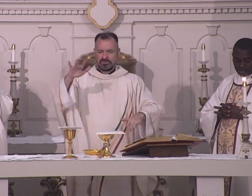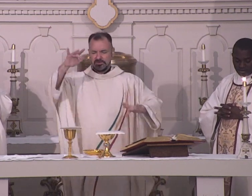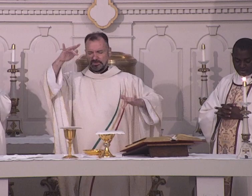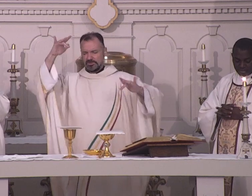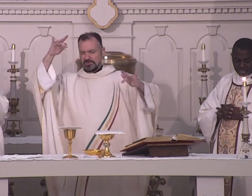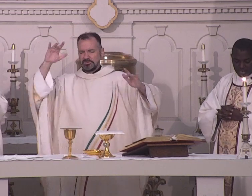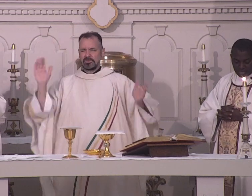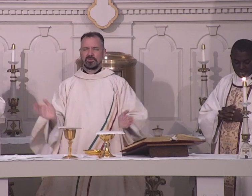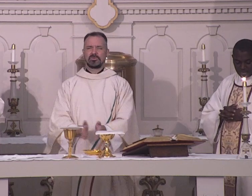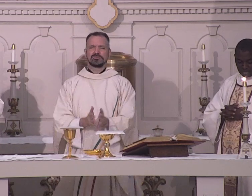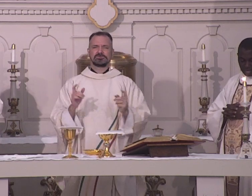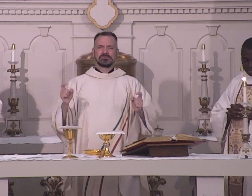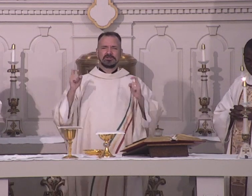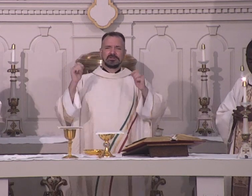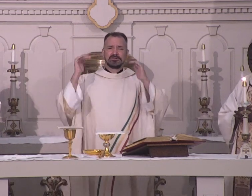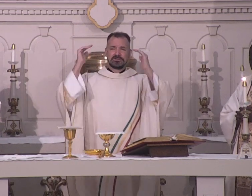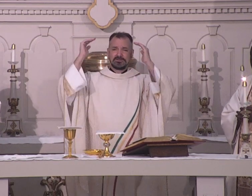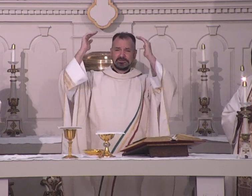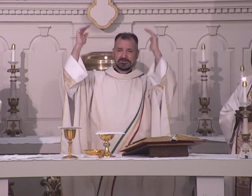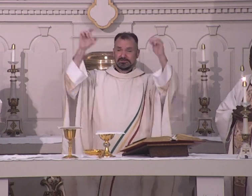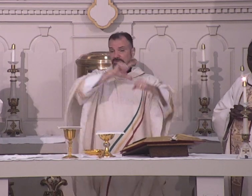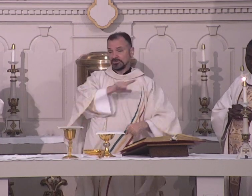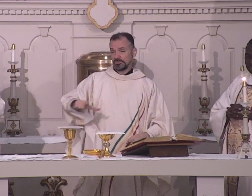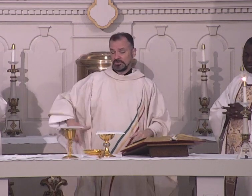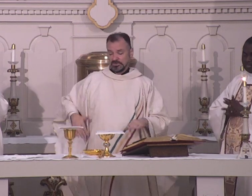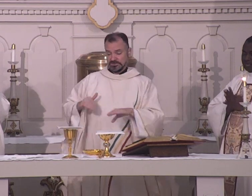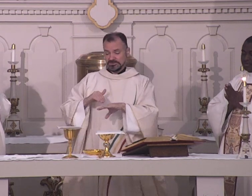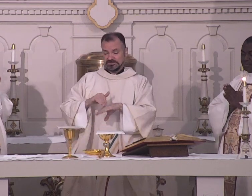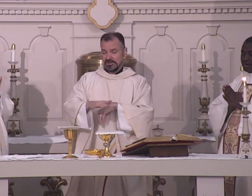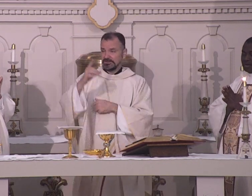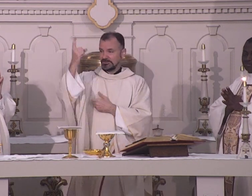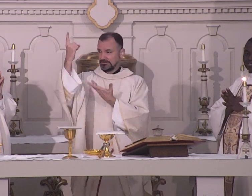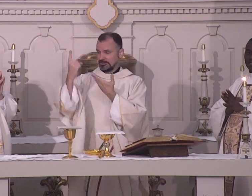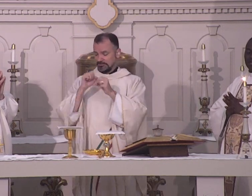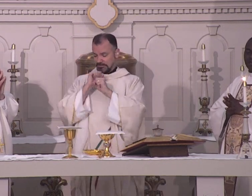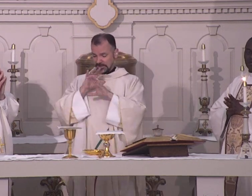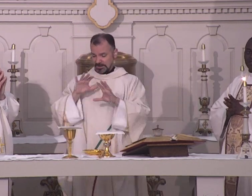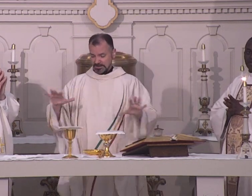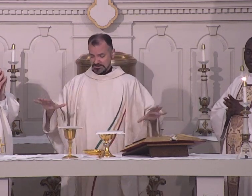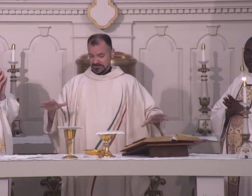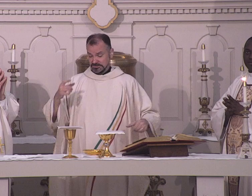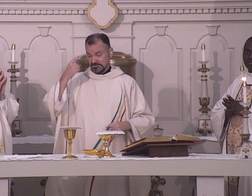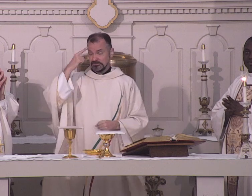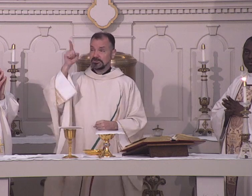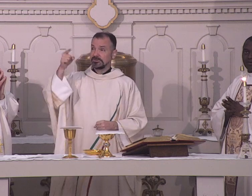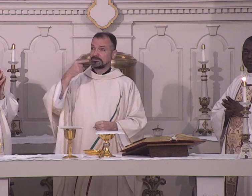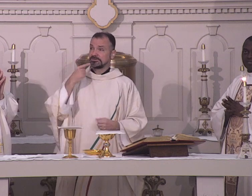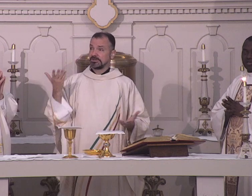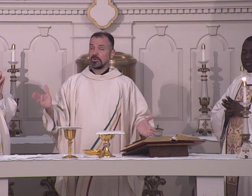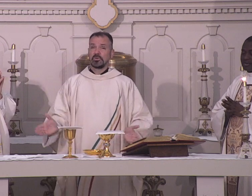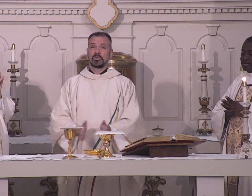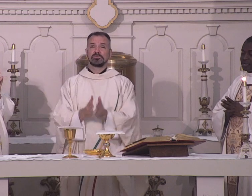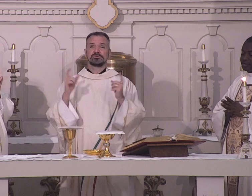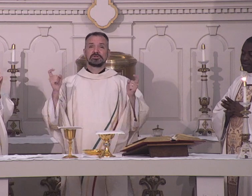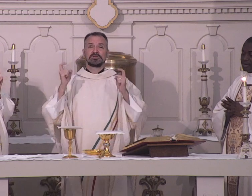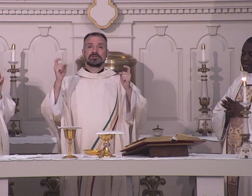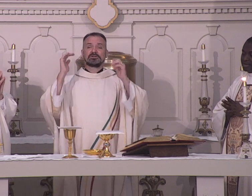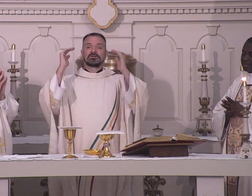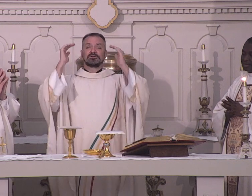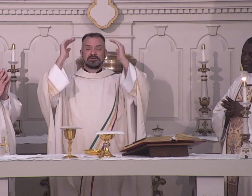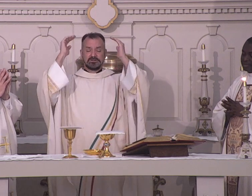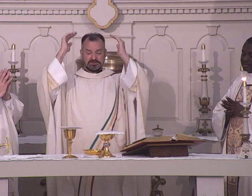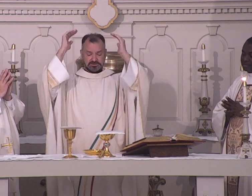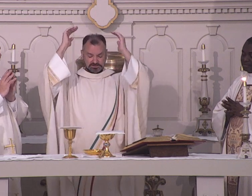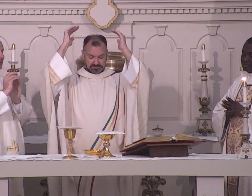glory. Hosanna in the highest. Blessed is he who comes in the name of the Lord. Hosanna in